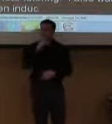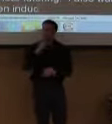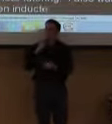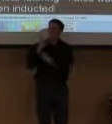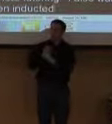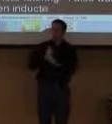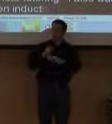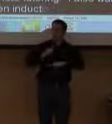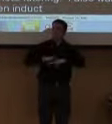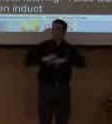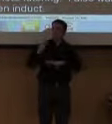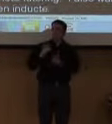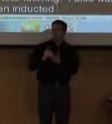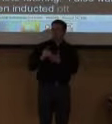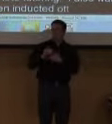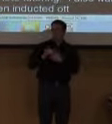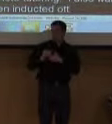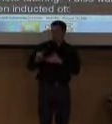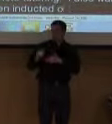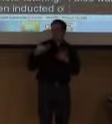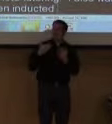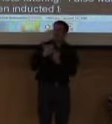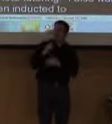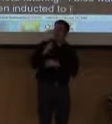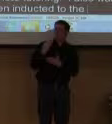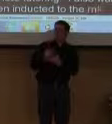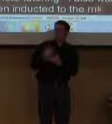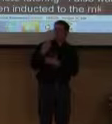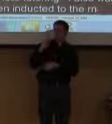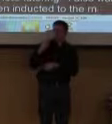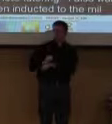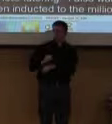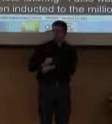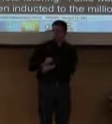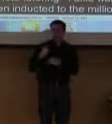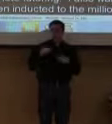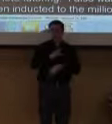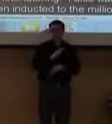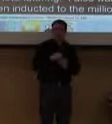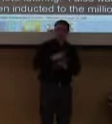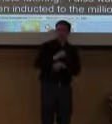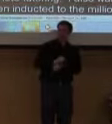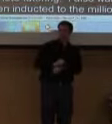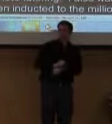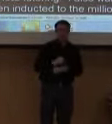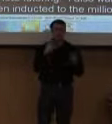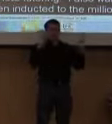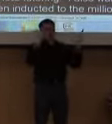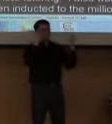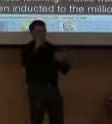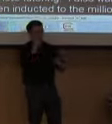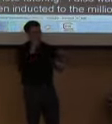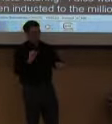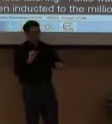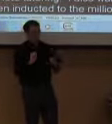received at least $1 million in funding for their work over their career. So congratulations